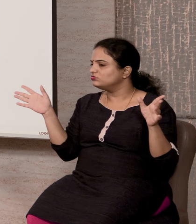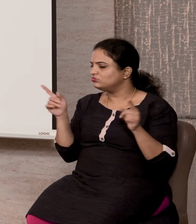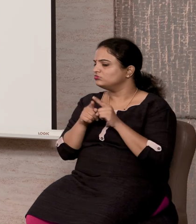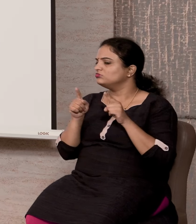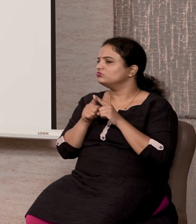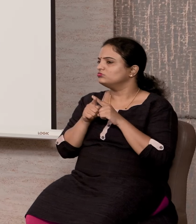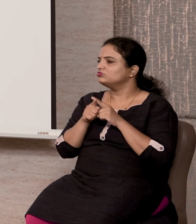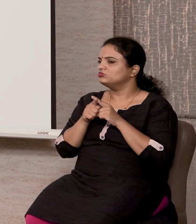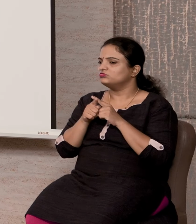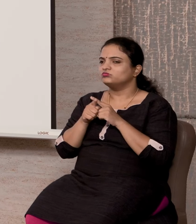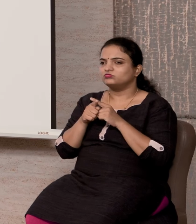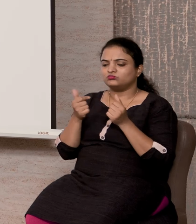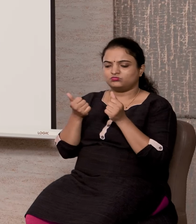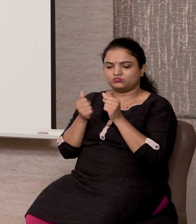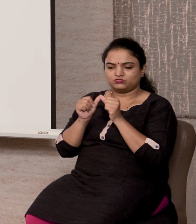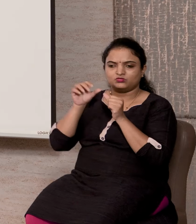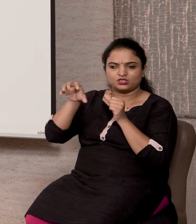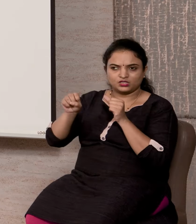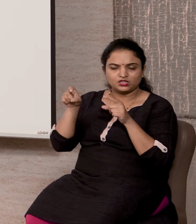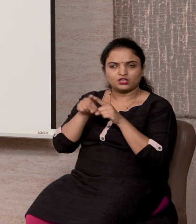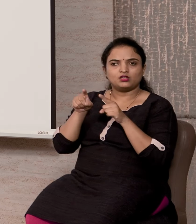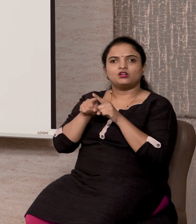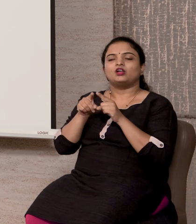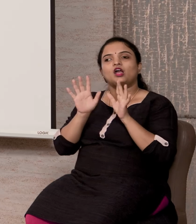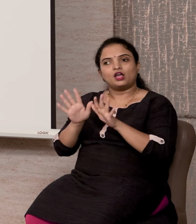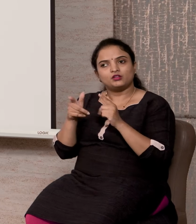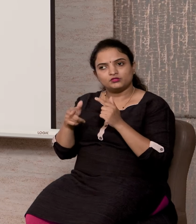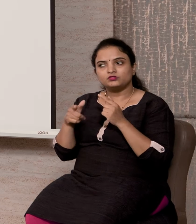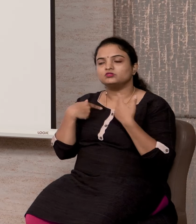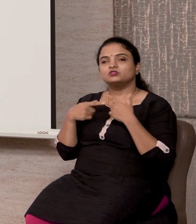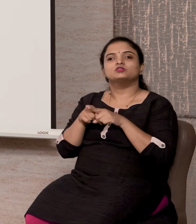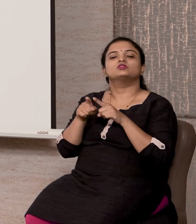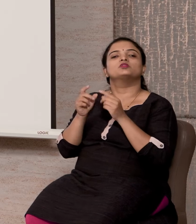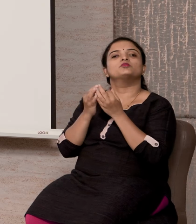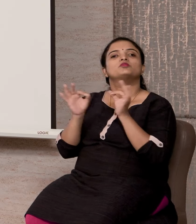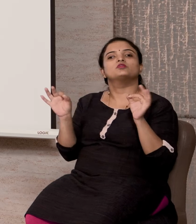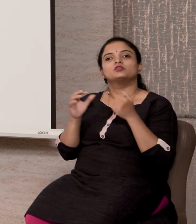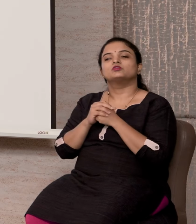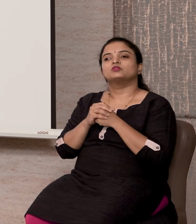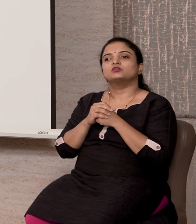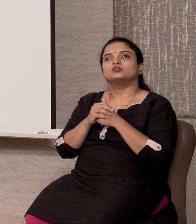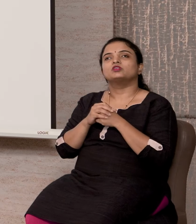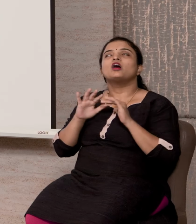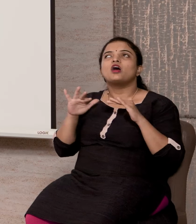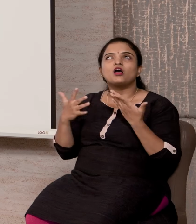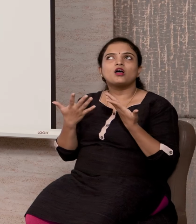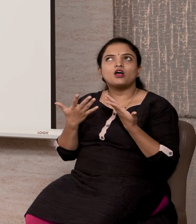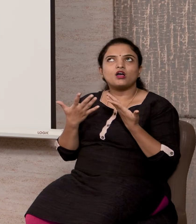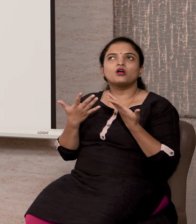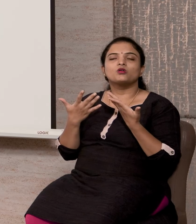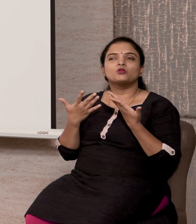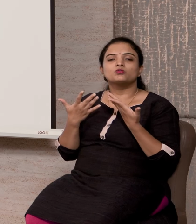systems has certain accessibility features built into it for free of cost. So we also spoke about how do they,